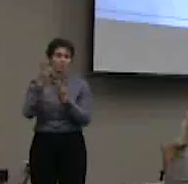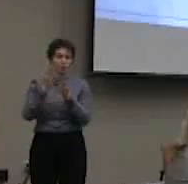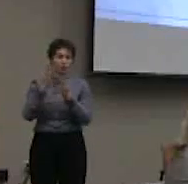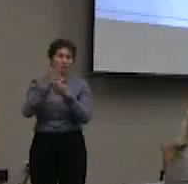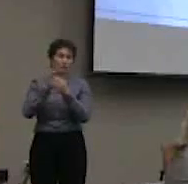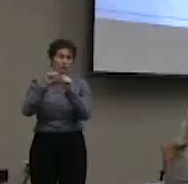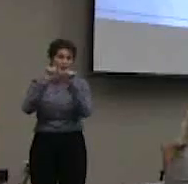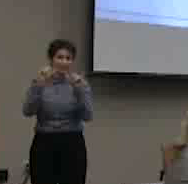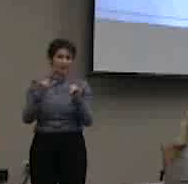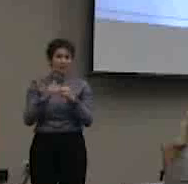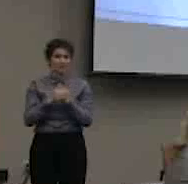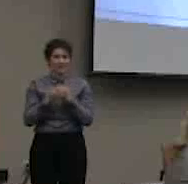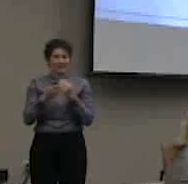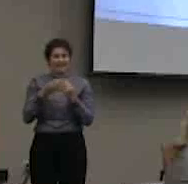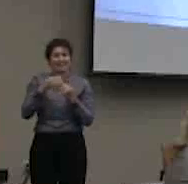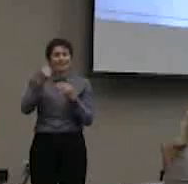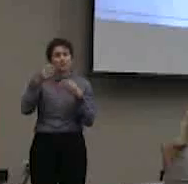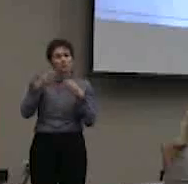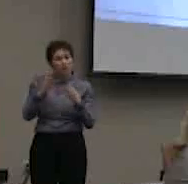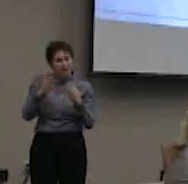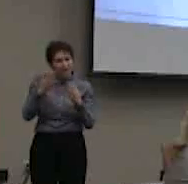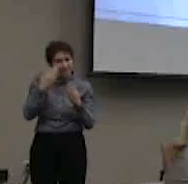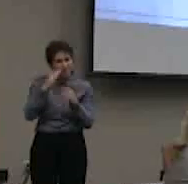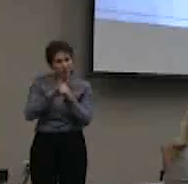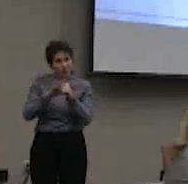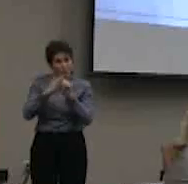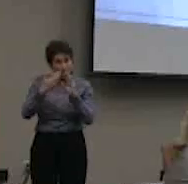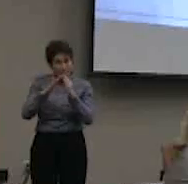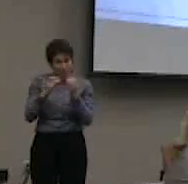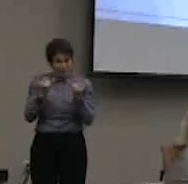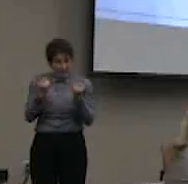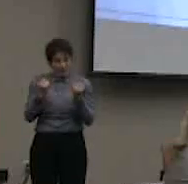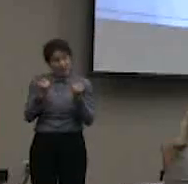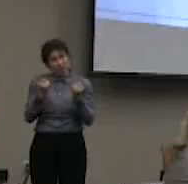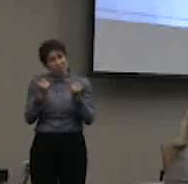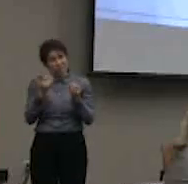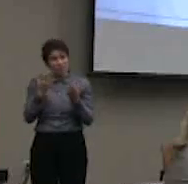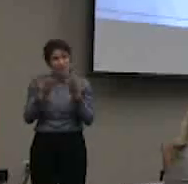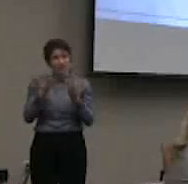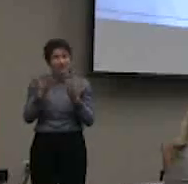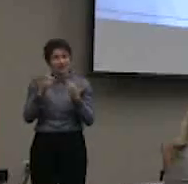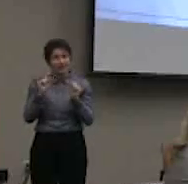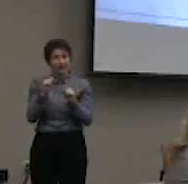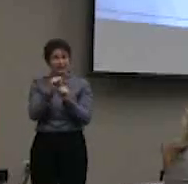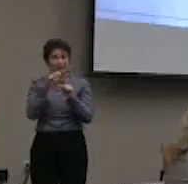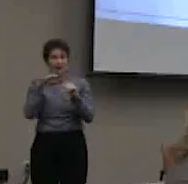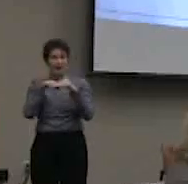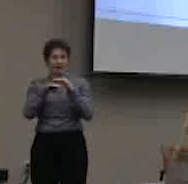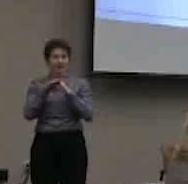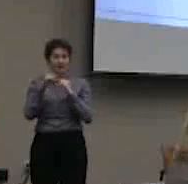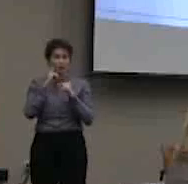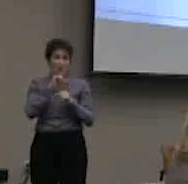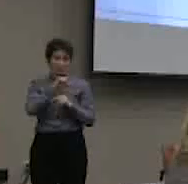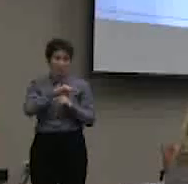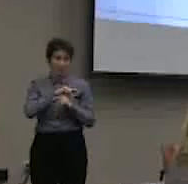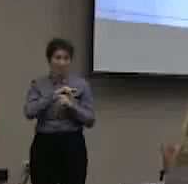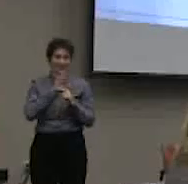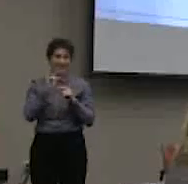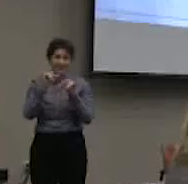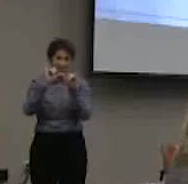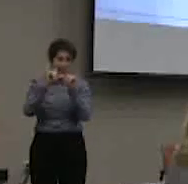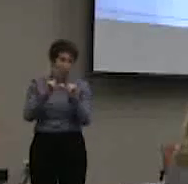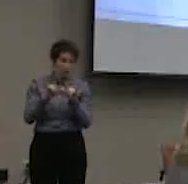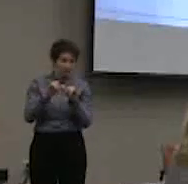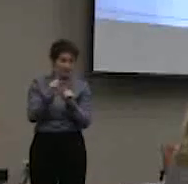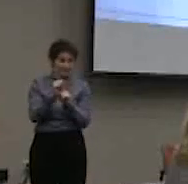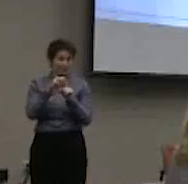in a local community right now, probably, to expand access to quality. If that's the metric, expand access to quality early care and education